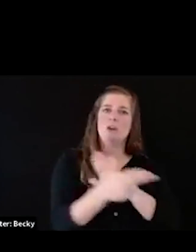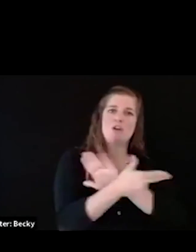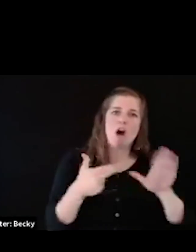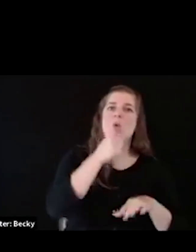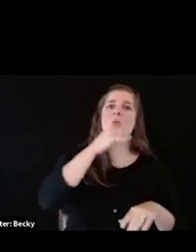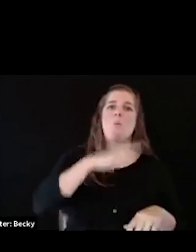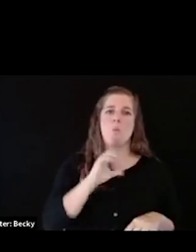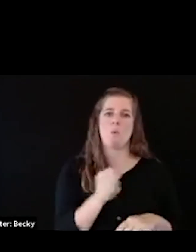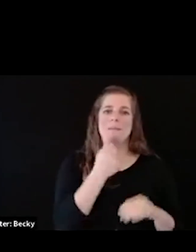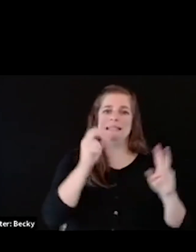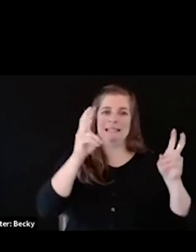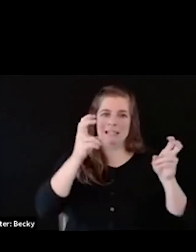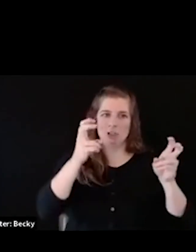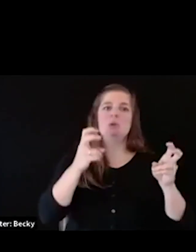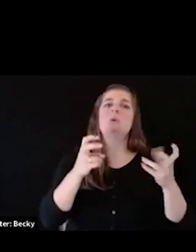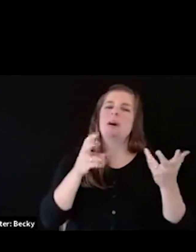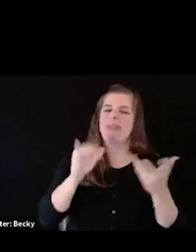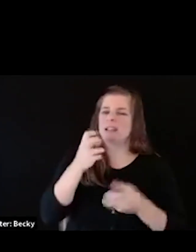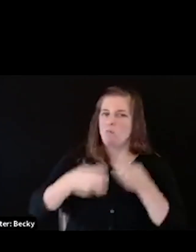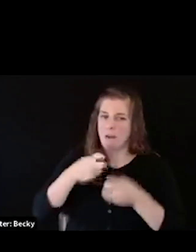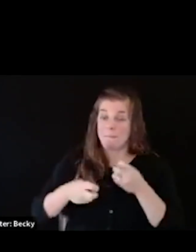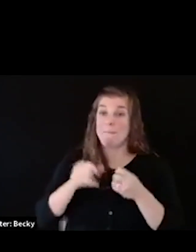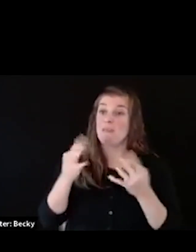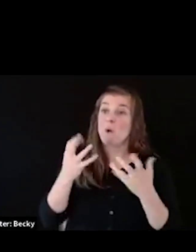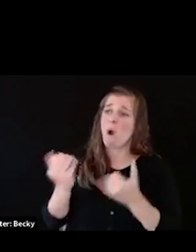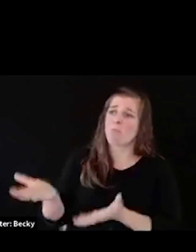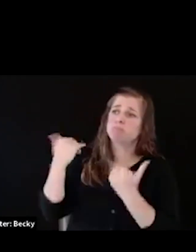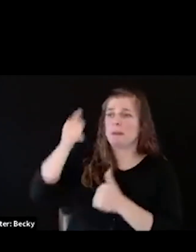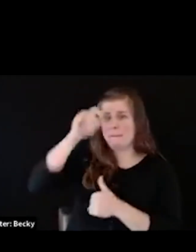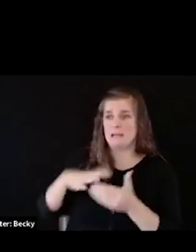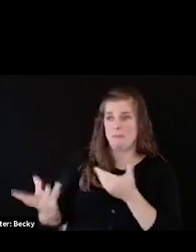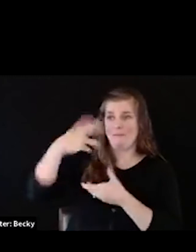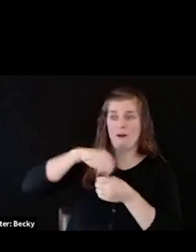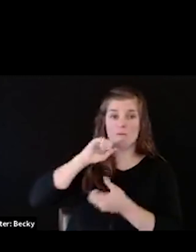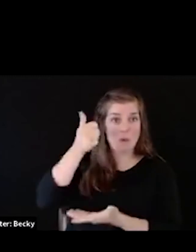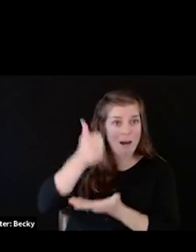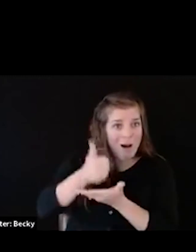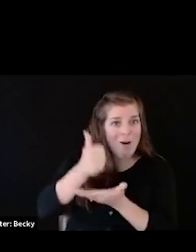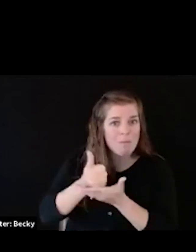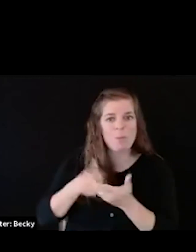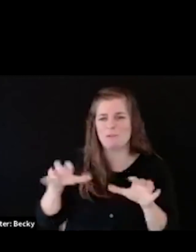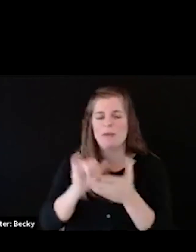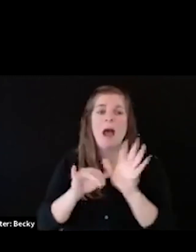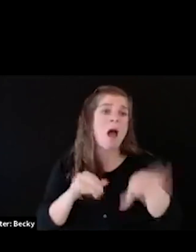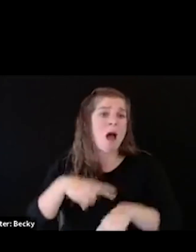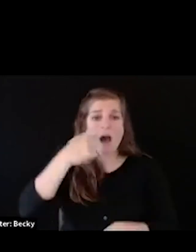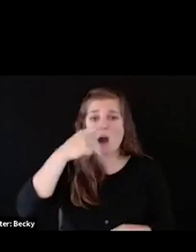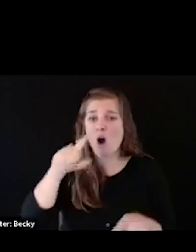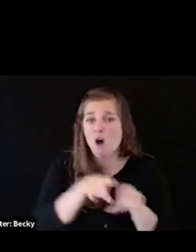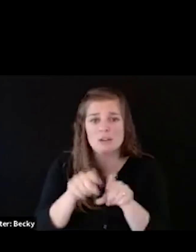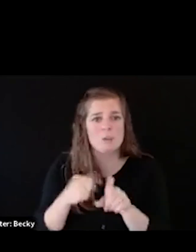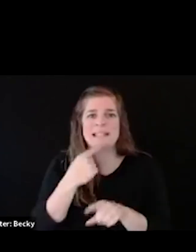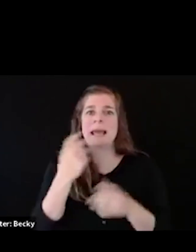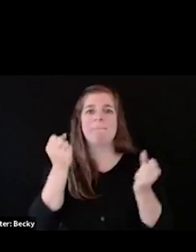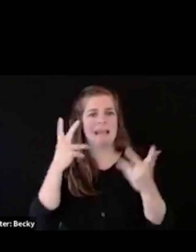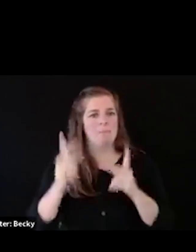get more men involved, we have to start changing the language that we use to talk about the subject matter. Can I also say, one of the misconceptions that a lot of